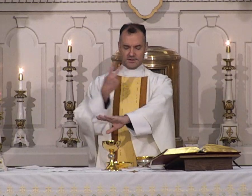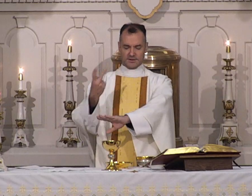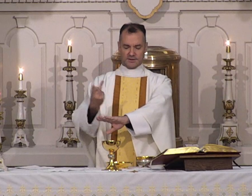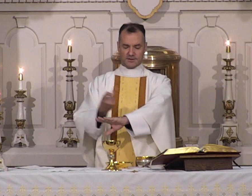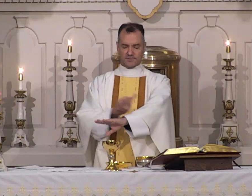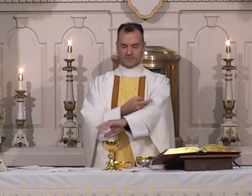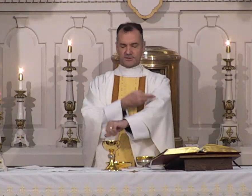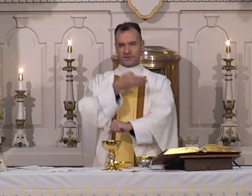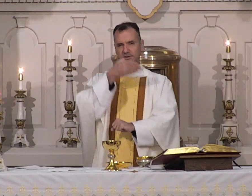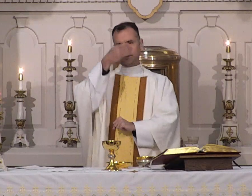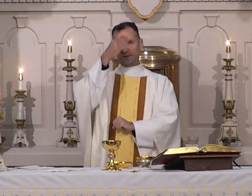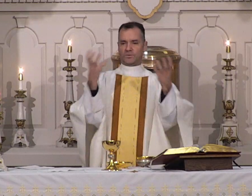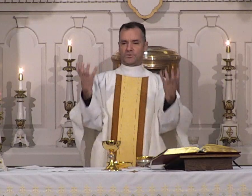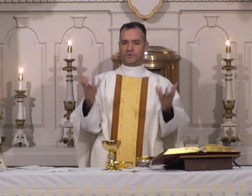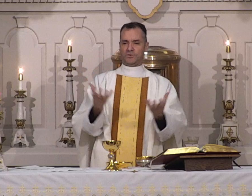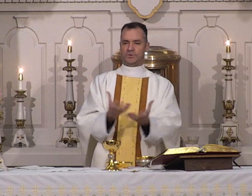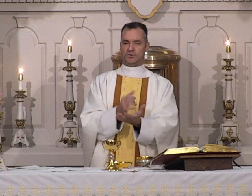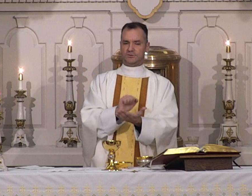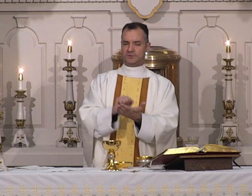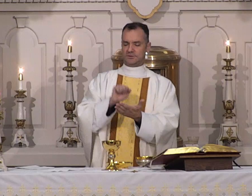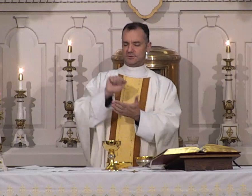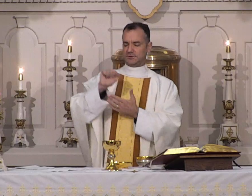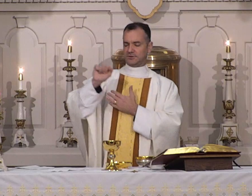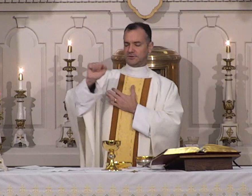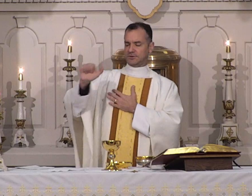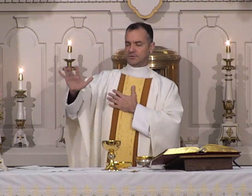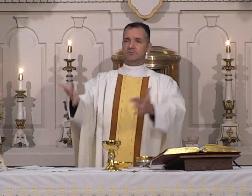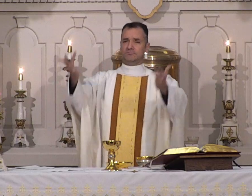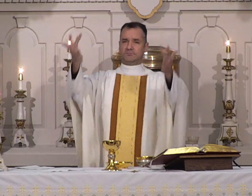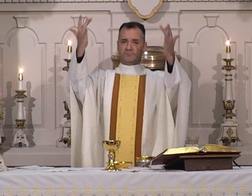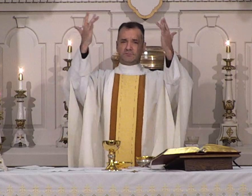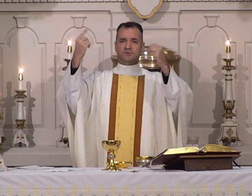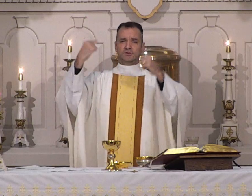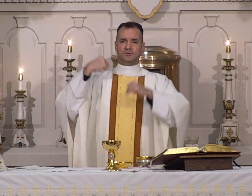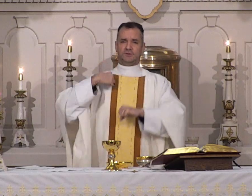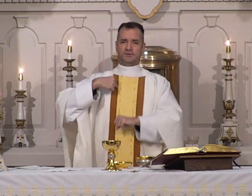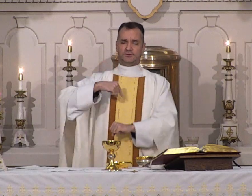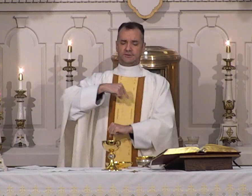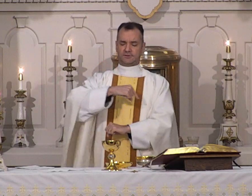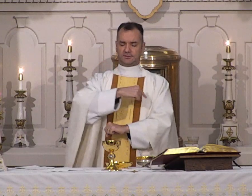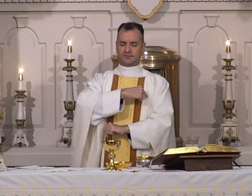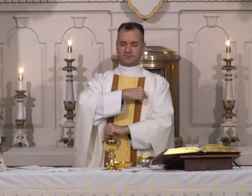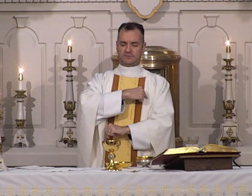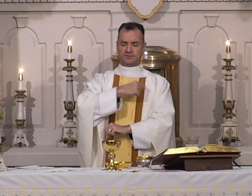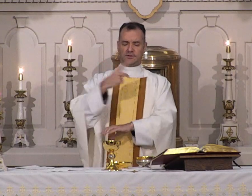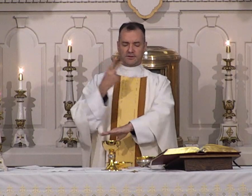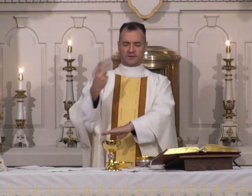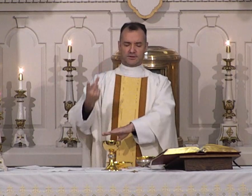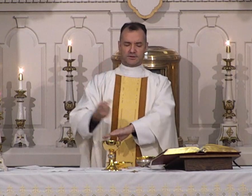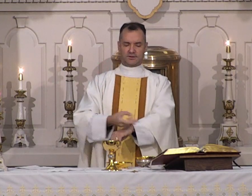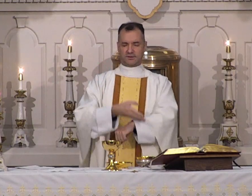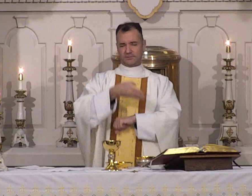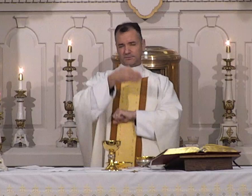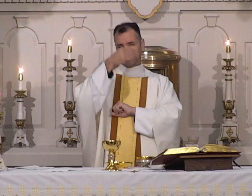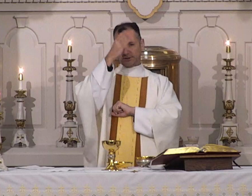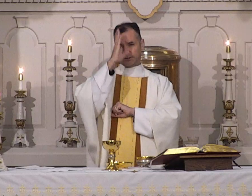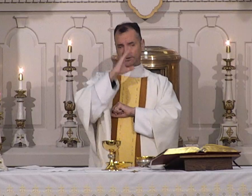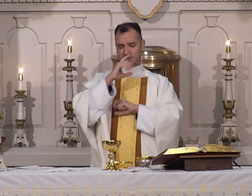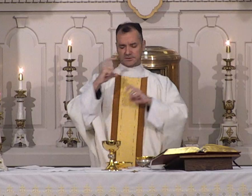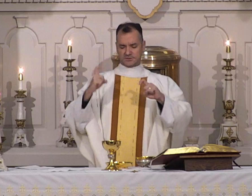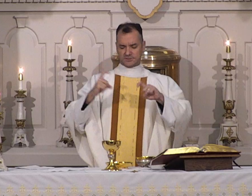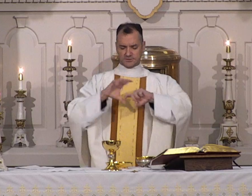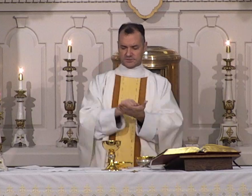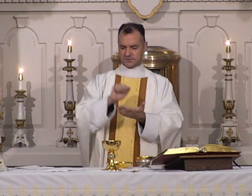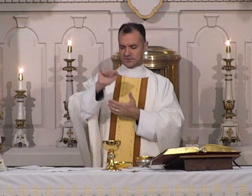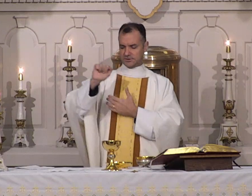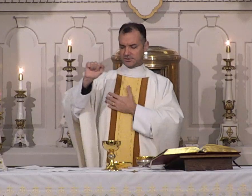Lamb of God, you take away the sins of the world, have mercy on us. Lamb of God, you take